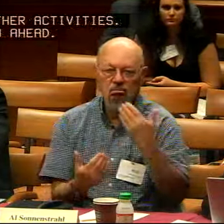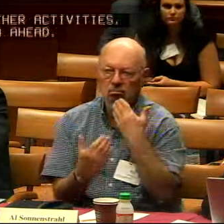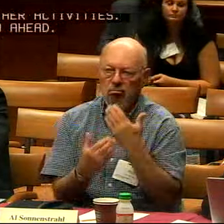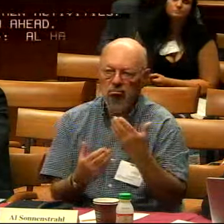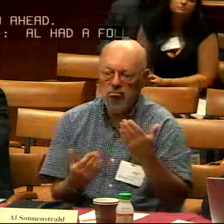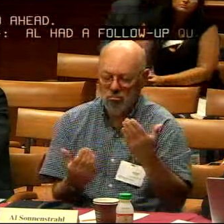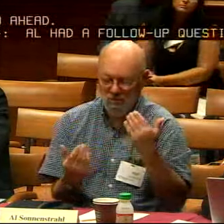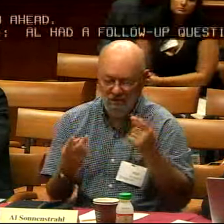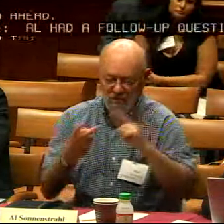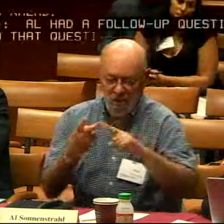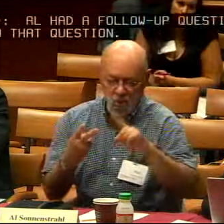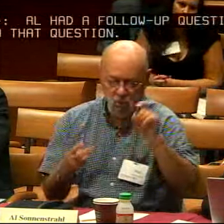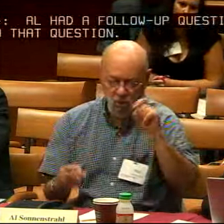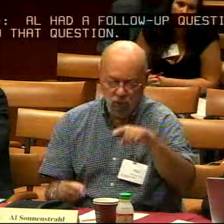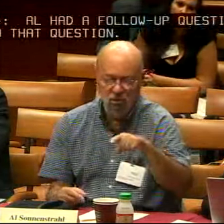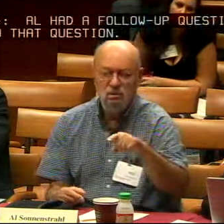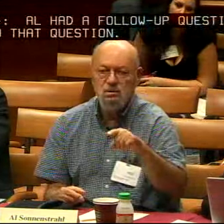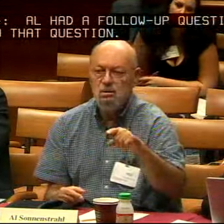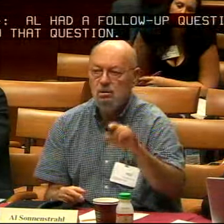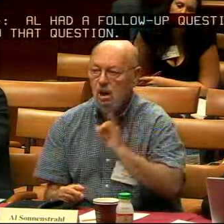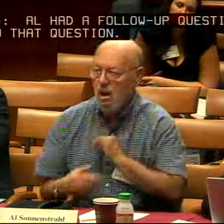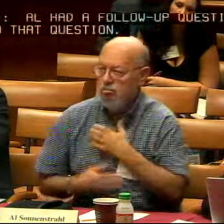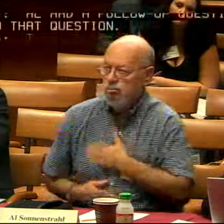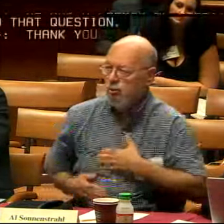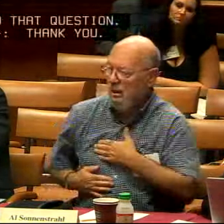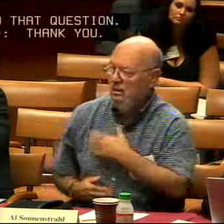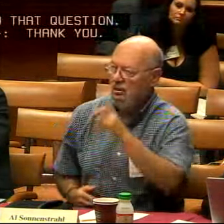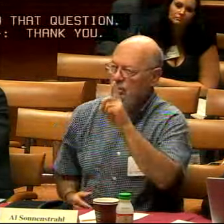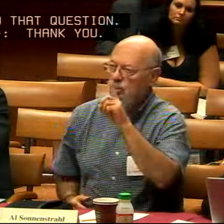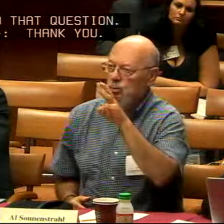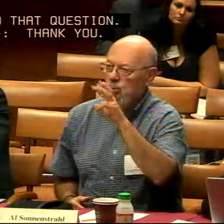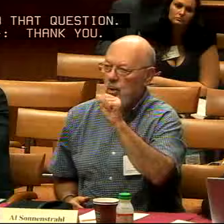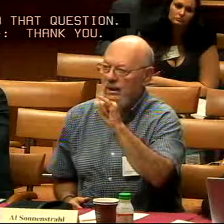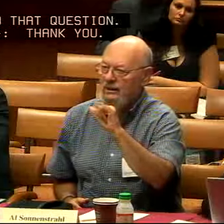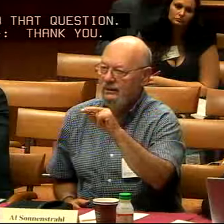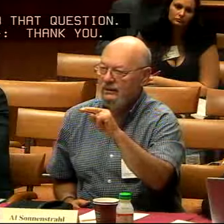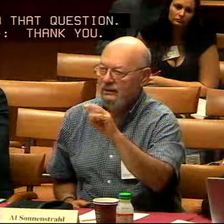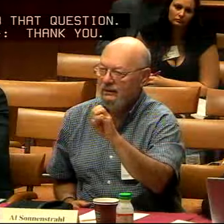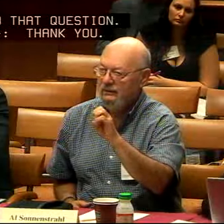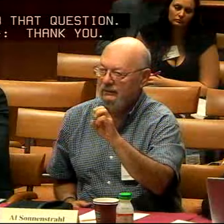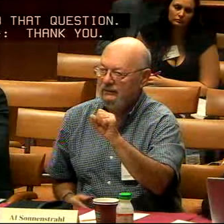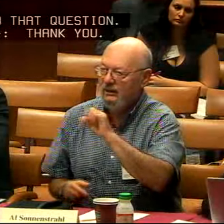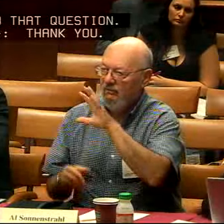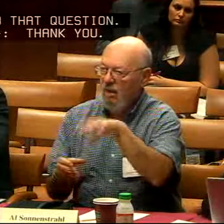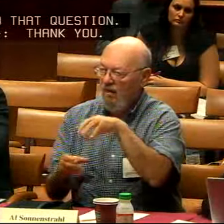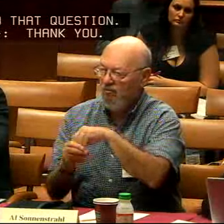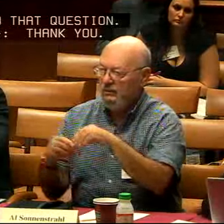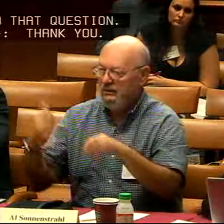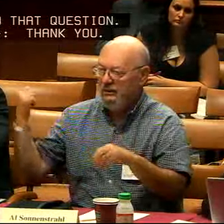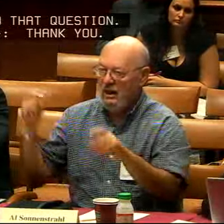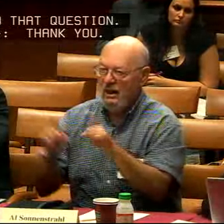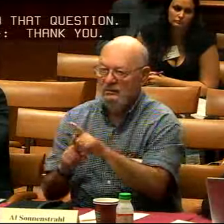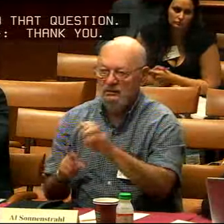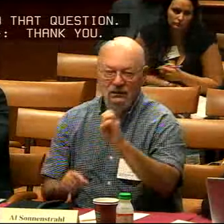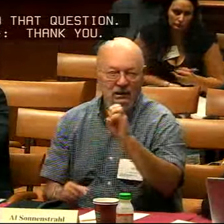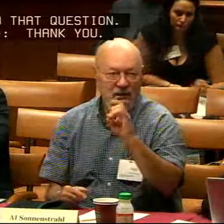Thank you. My second question, well, first I'd like to say I really appreciate Dwayne's involvement